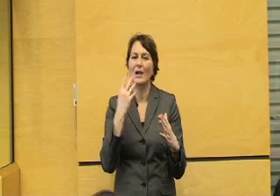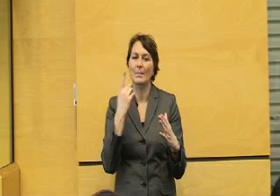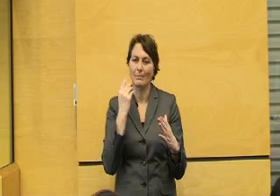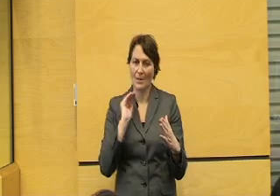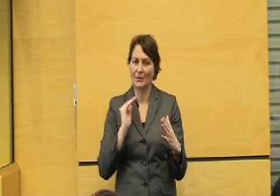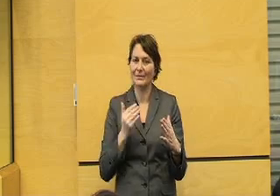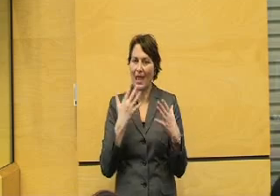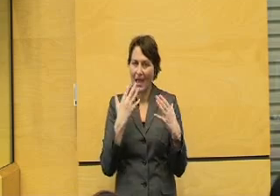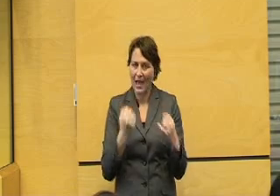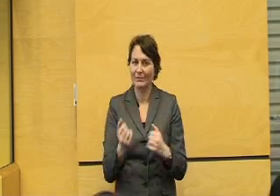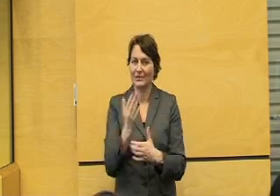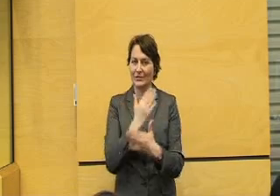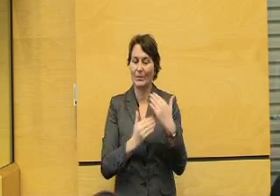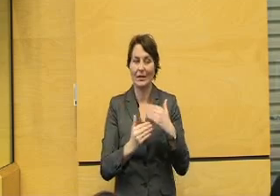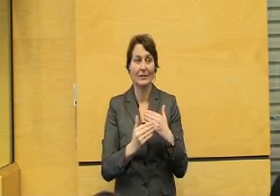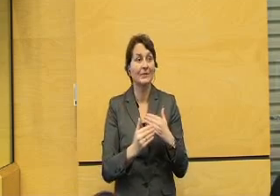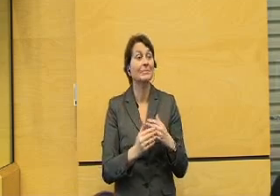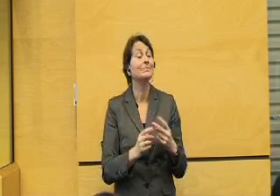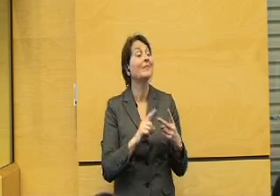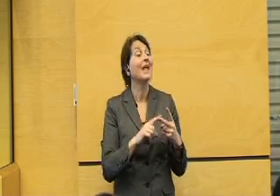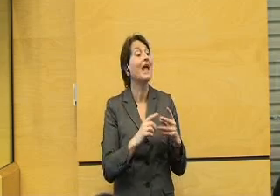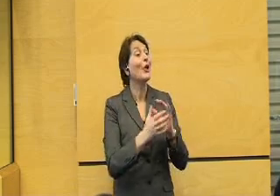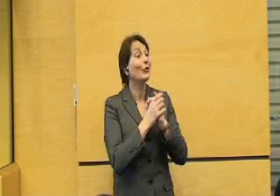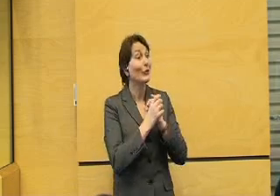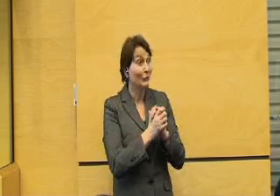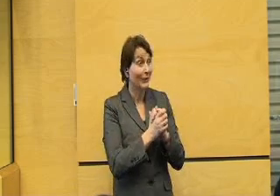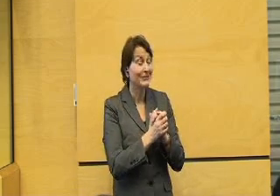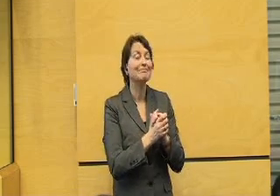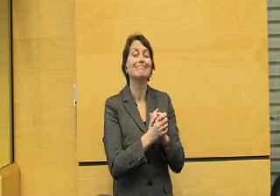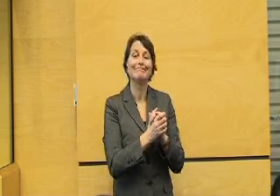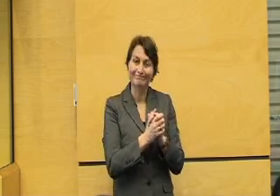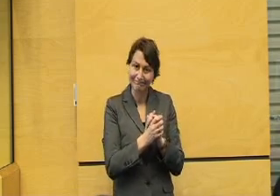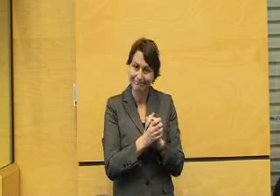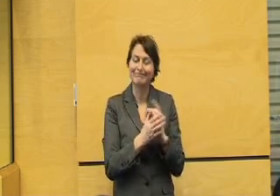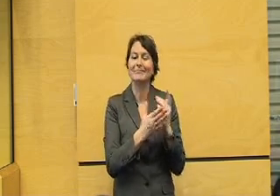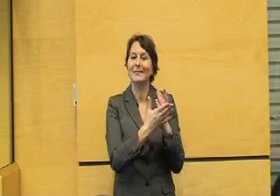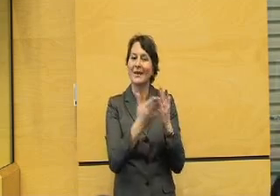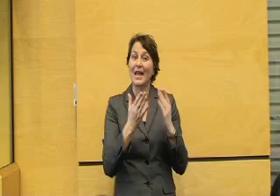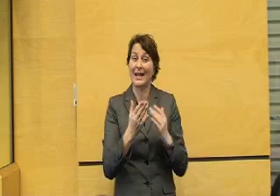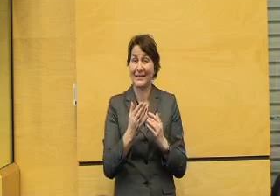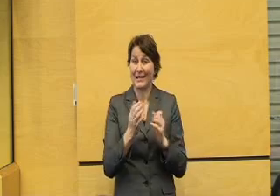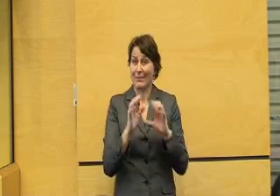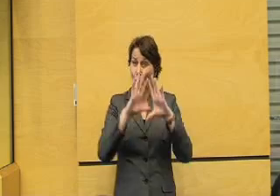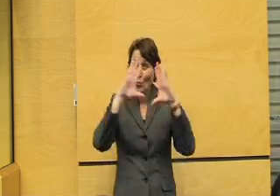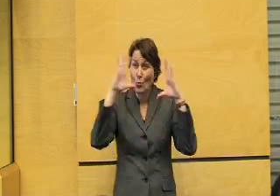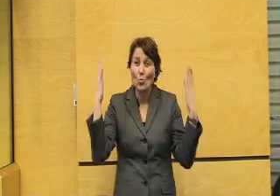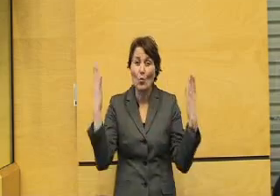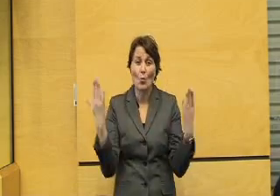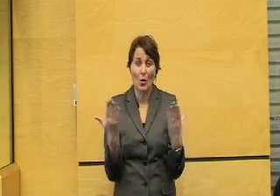also because Thailand is one of the few countries in the world